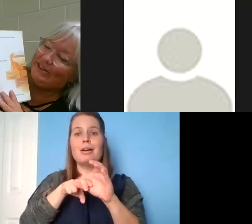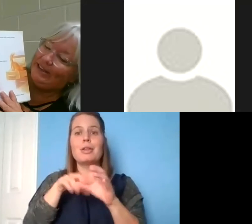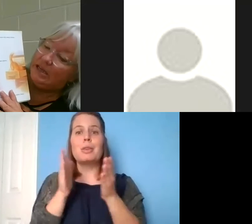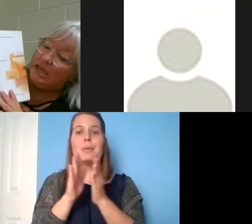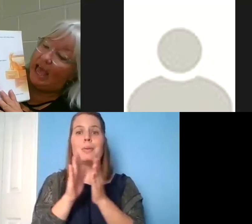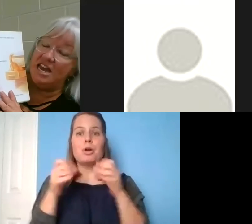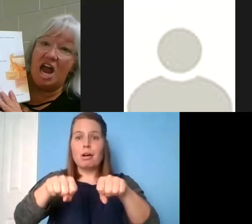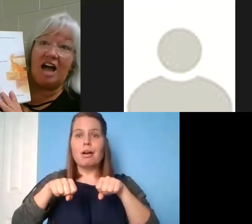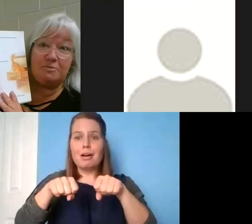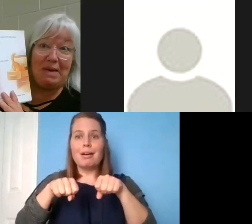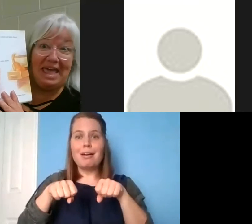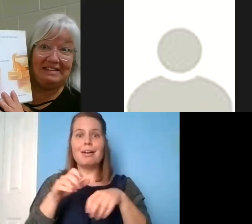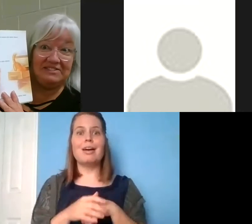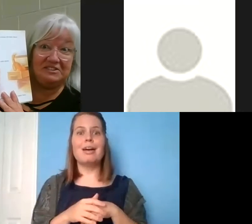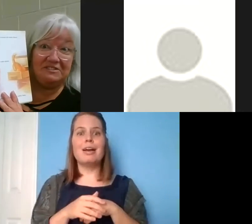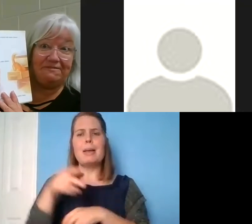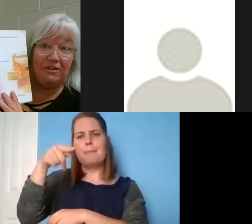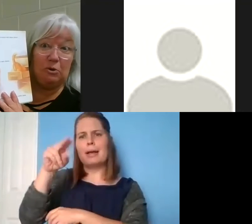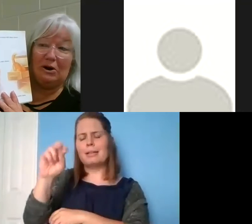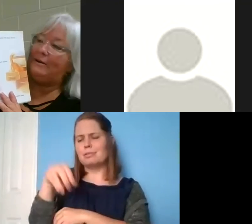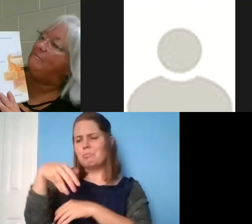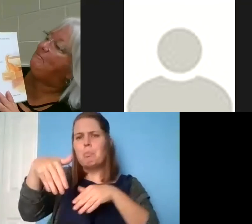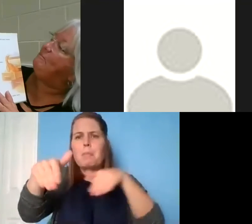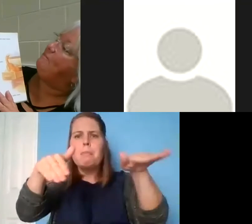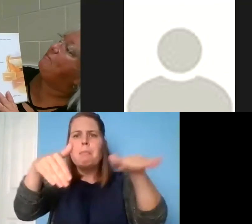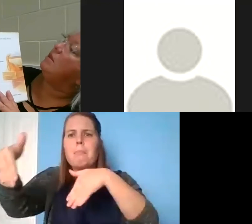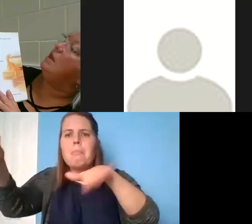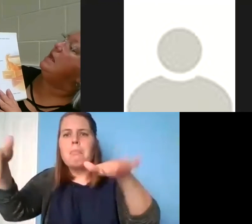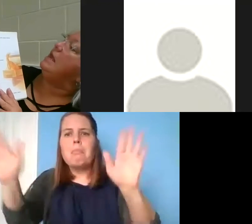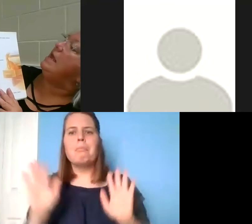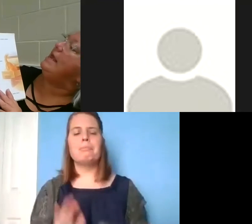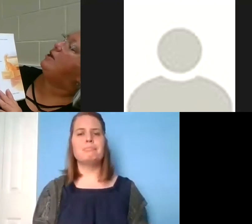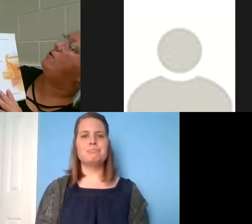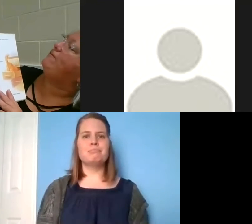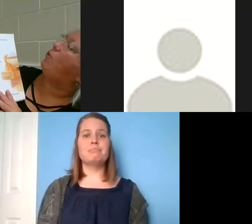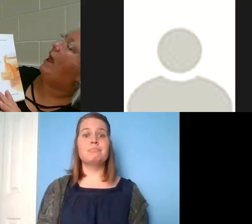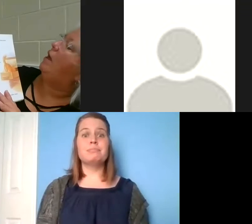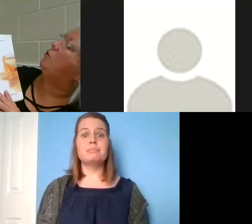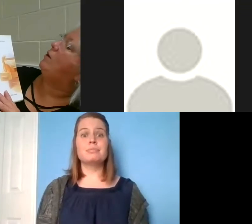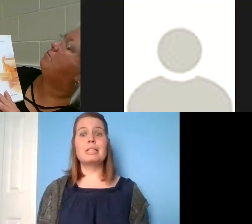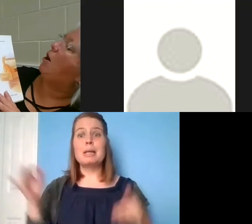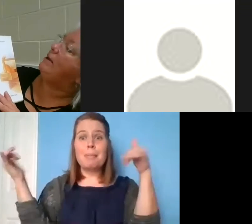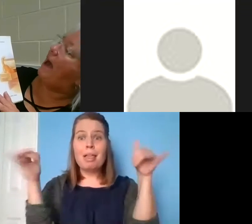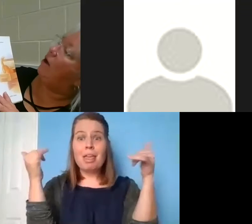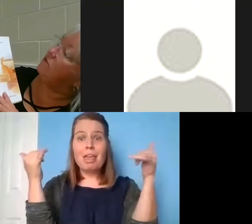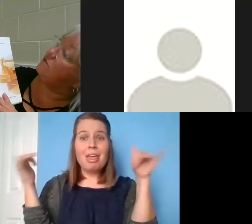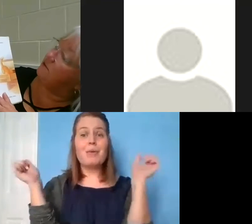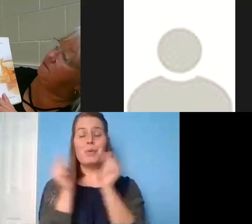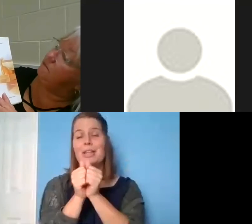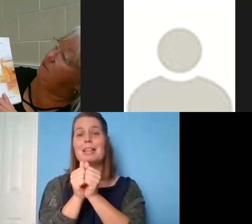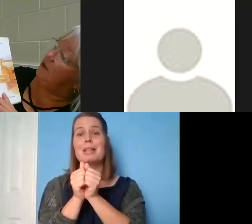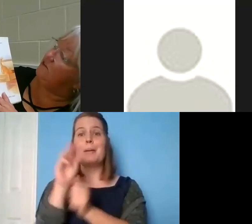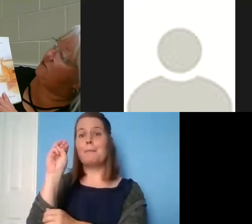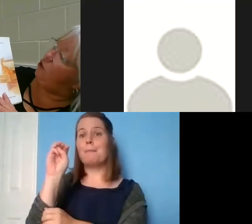cart, and knocked pens to the floor. He goofed around with Marty